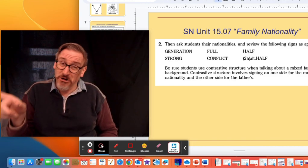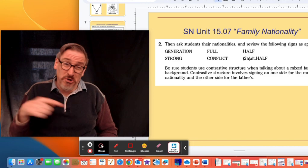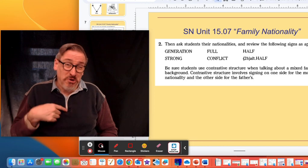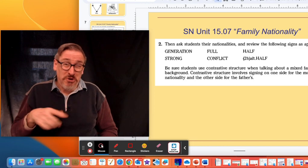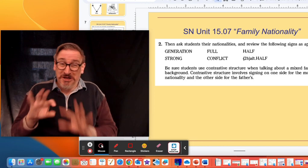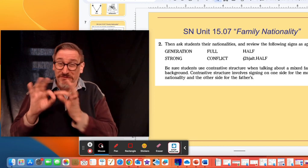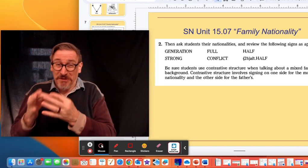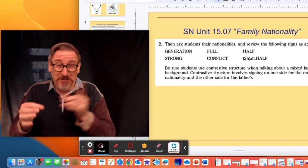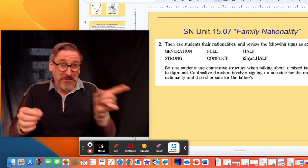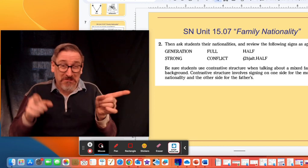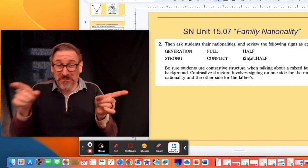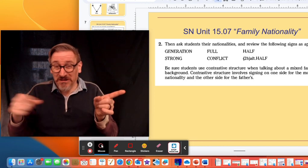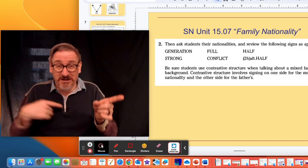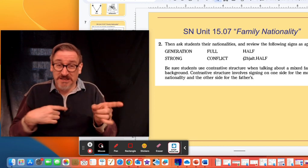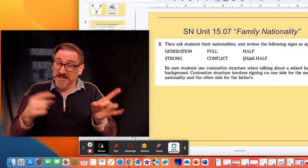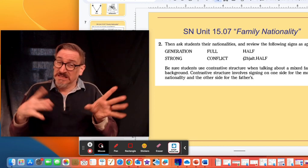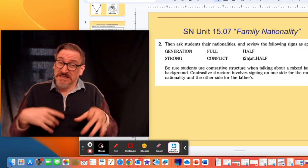but